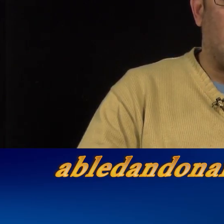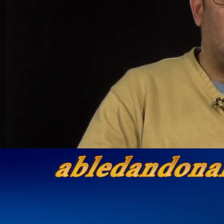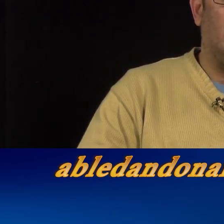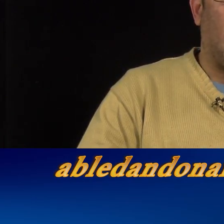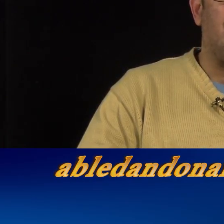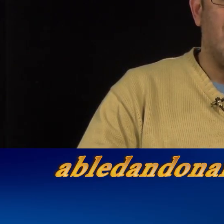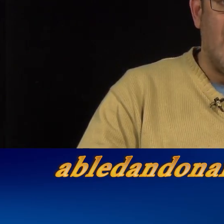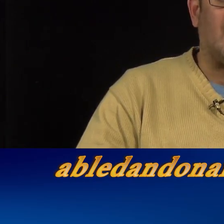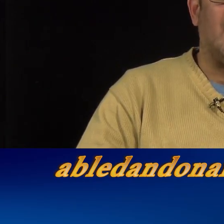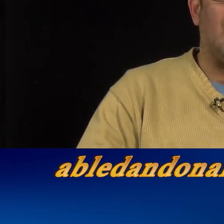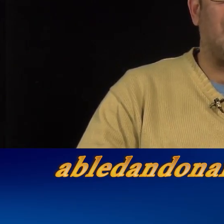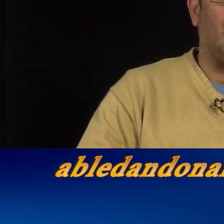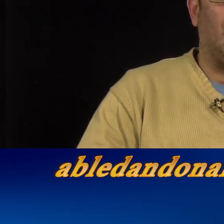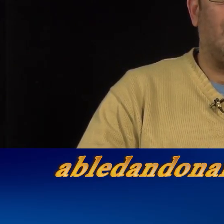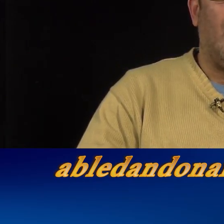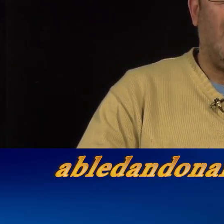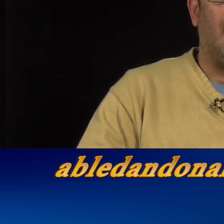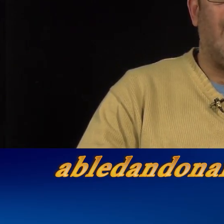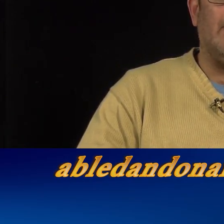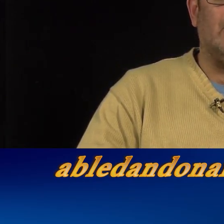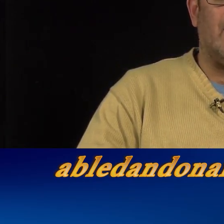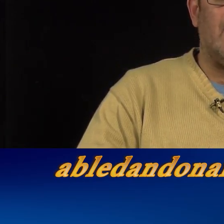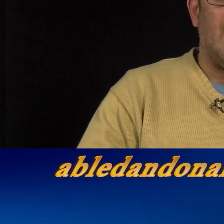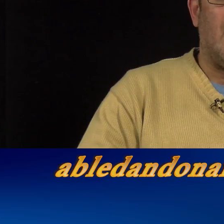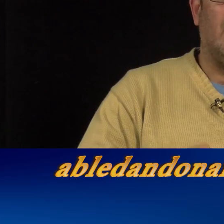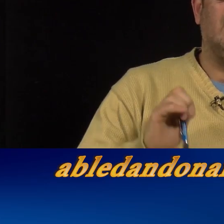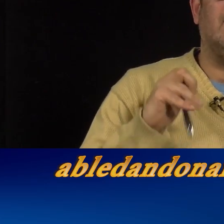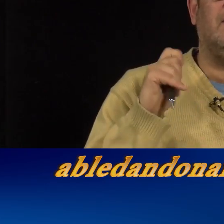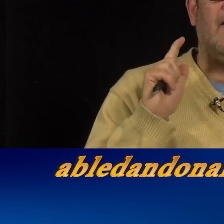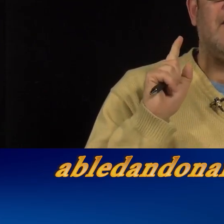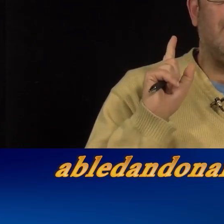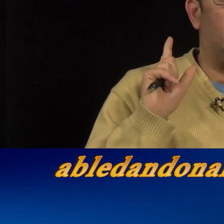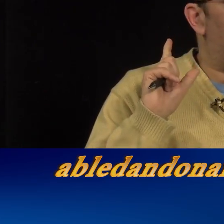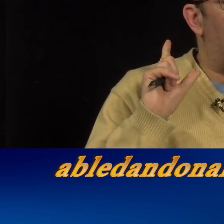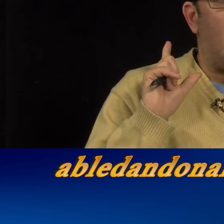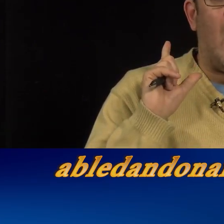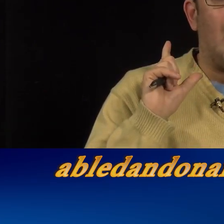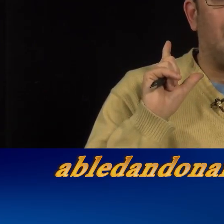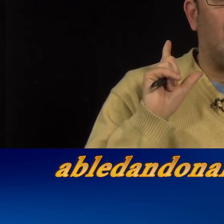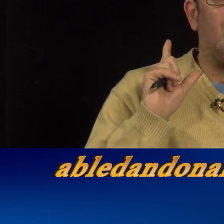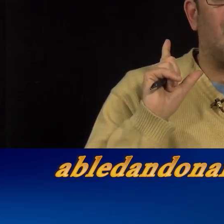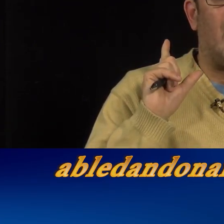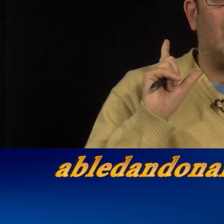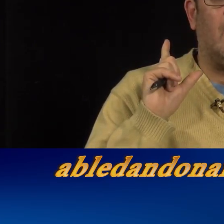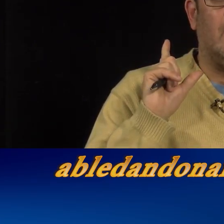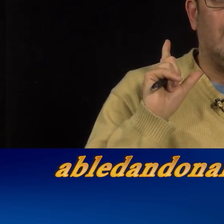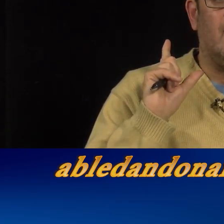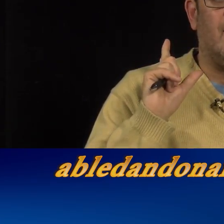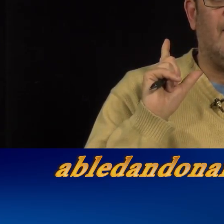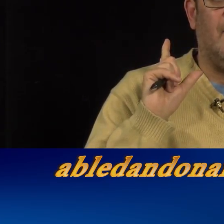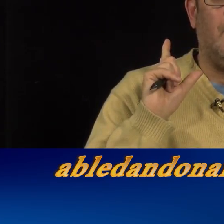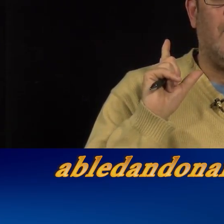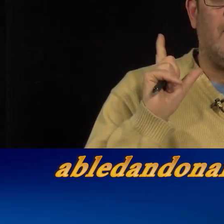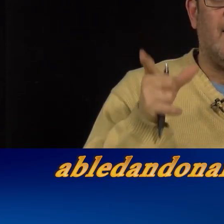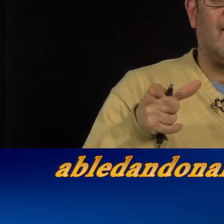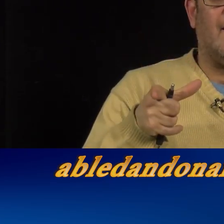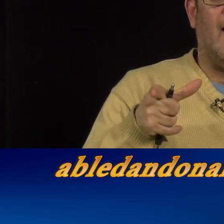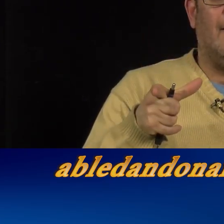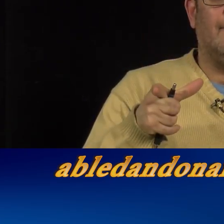Day, in which we discuss the mental health policy update.